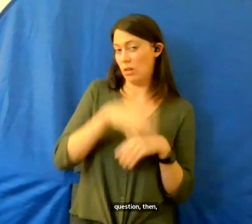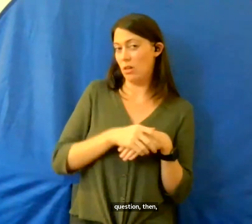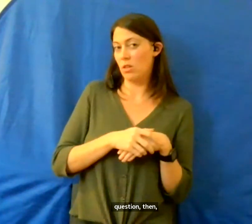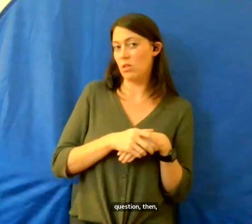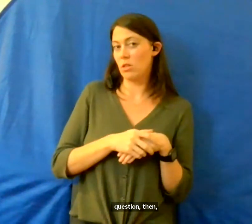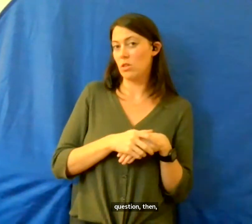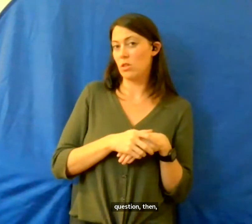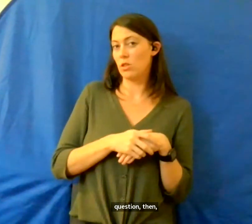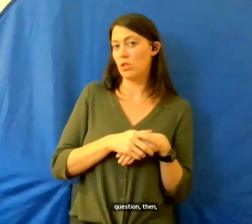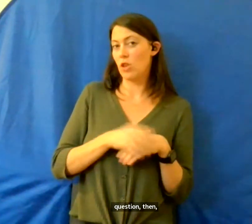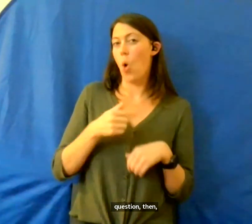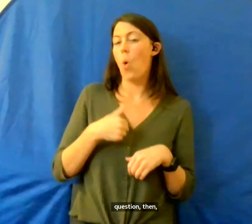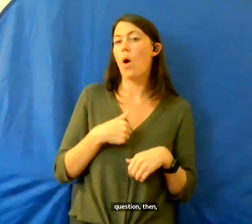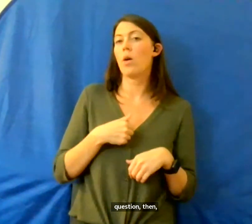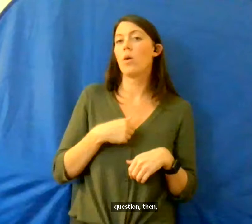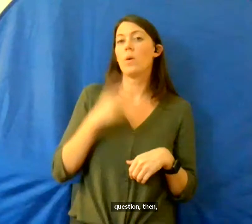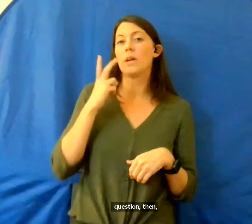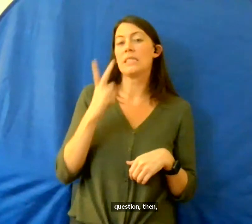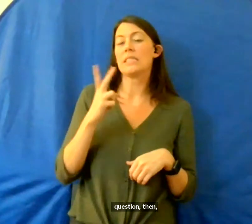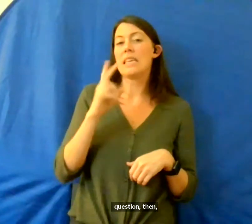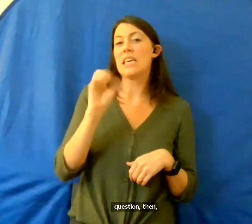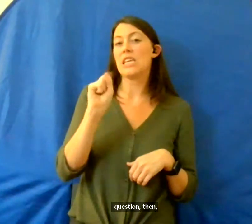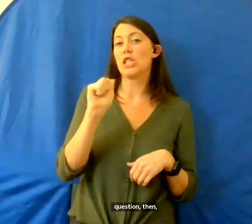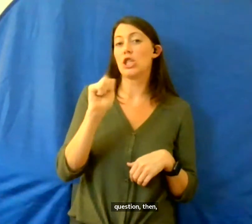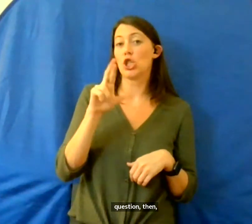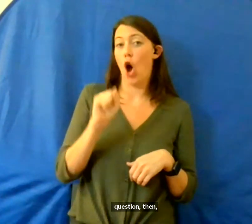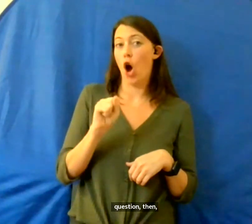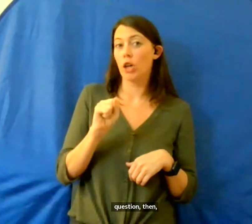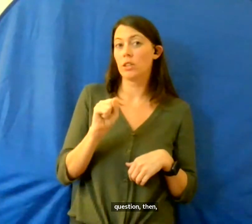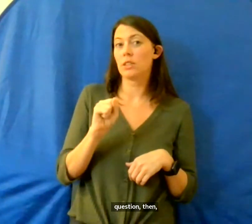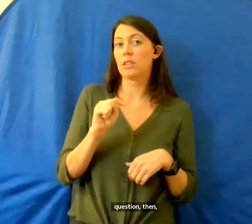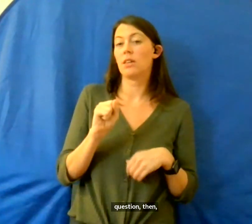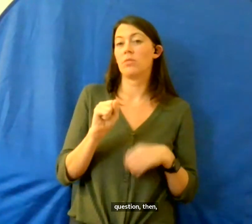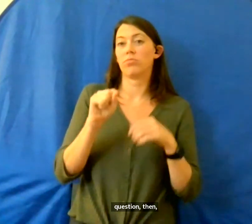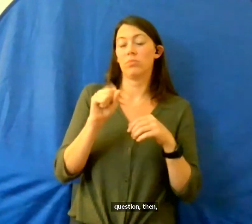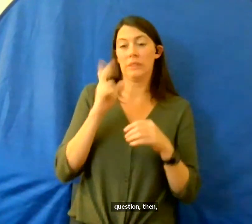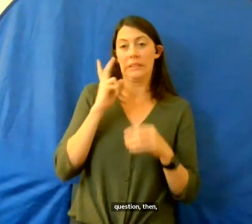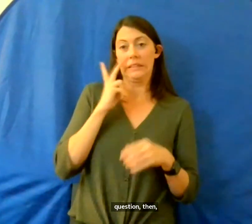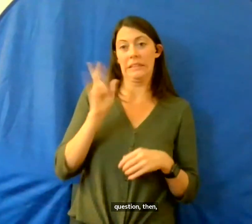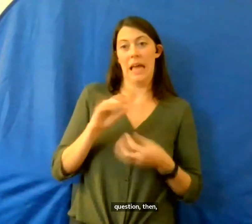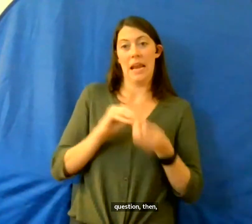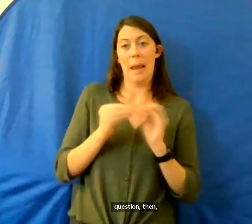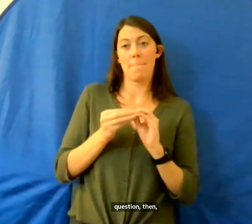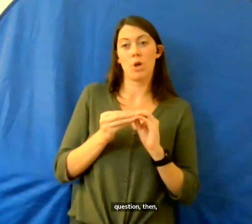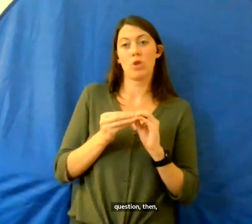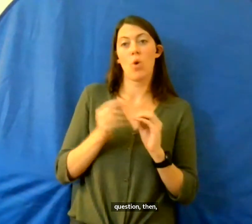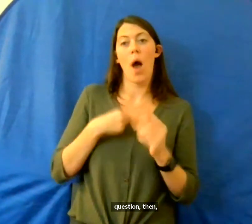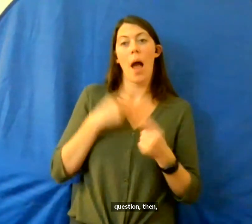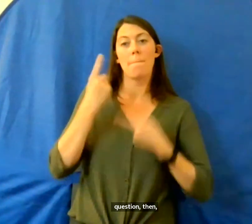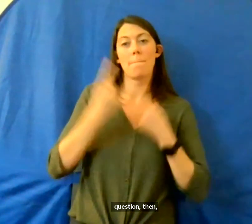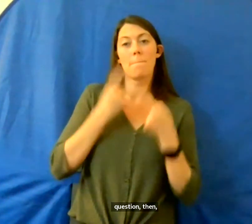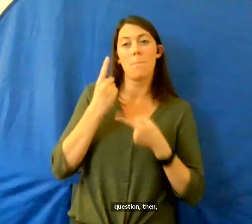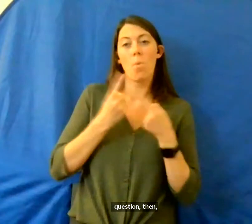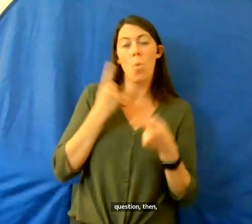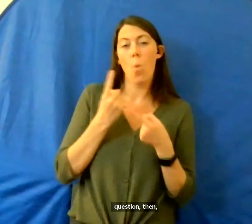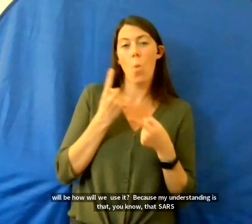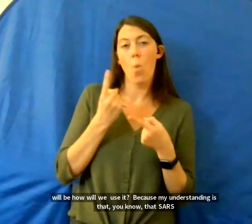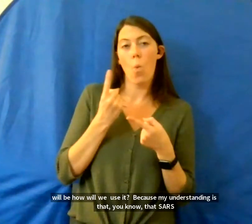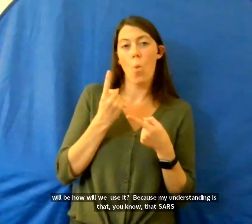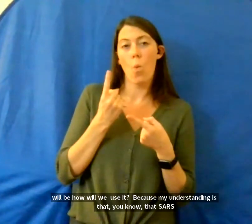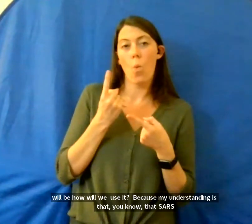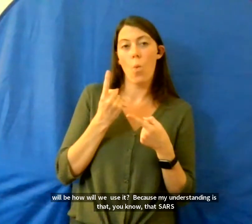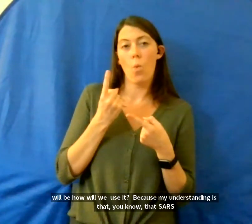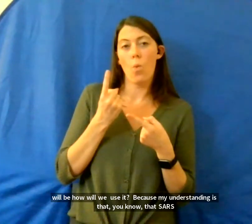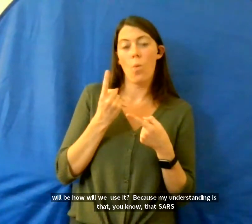be shed in the feces sort of even earlier than any other way that we might have to detect. So what would be the ways, or what might be the things we would do based on what